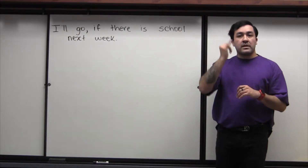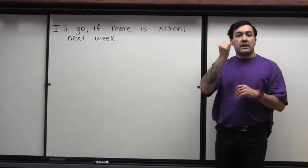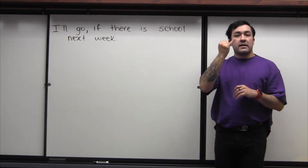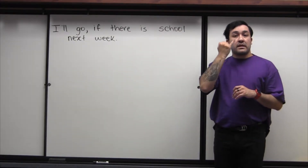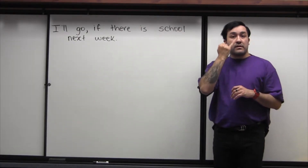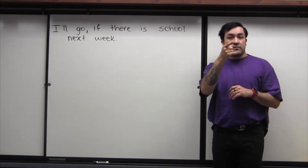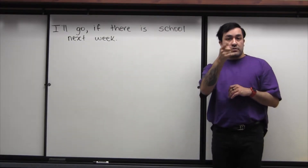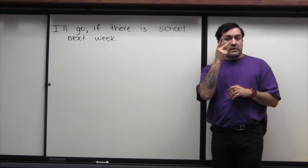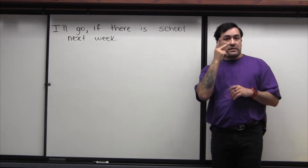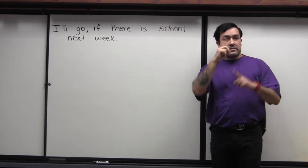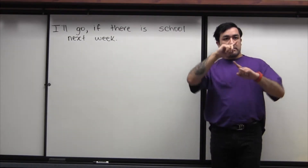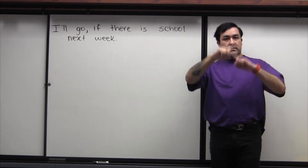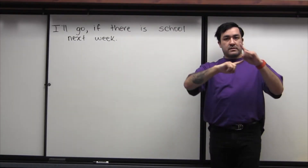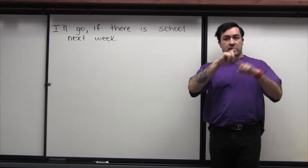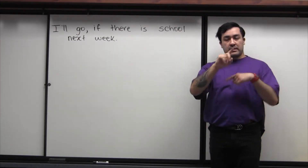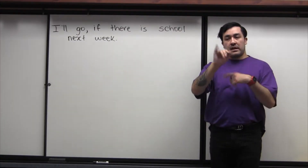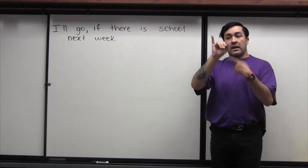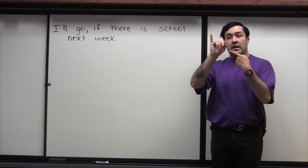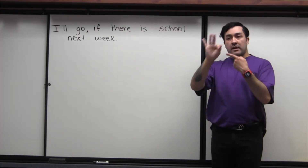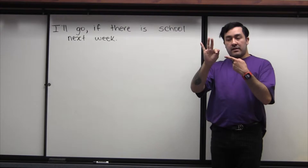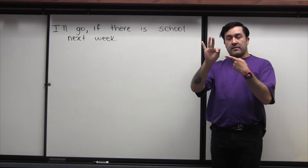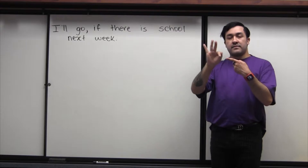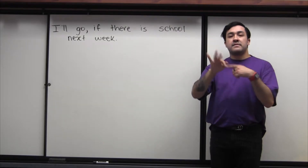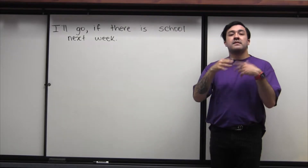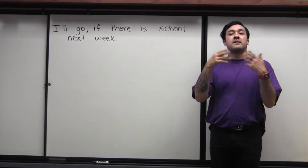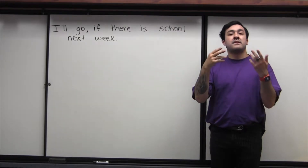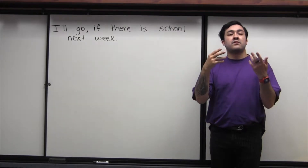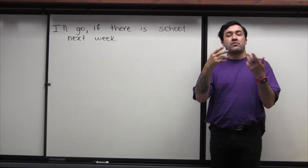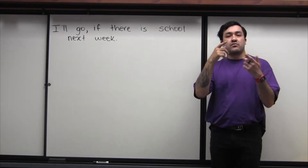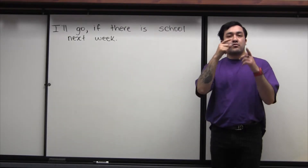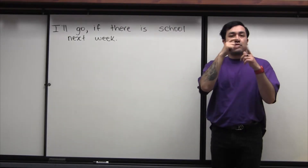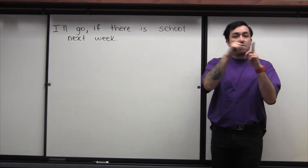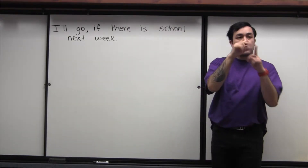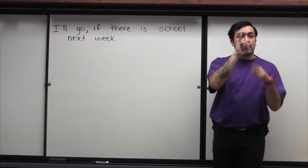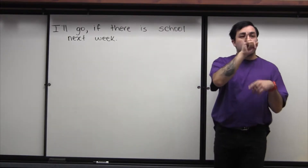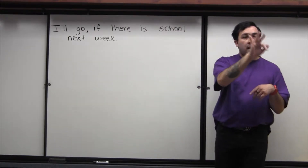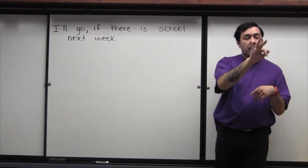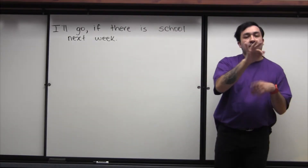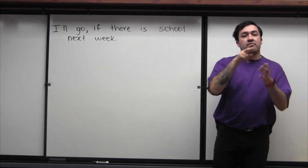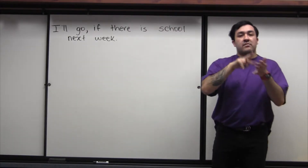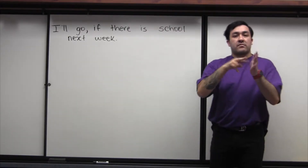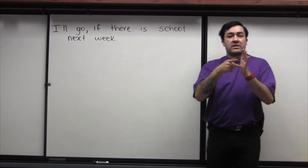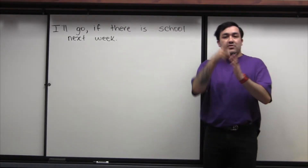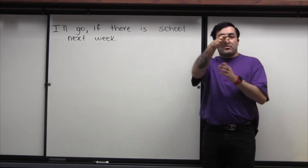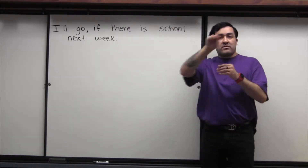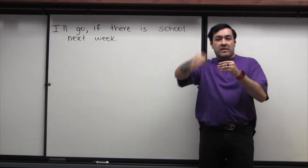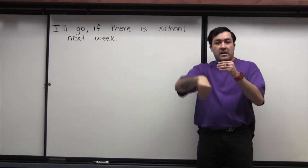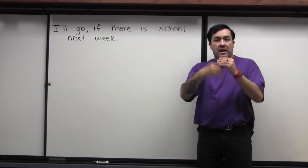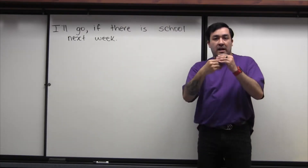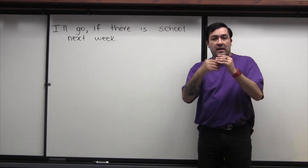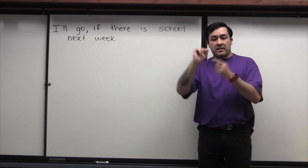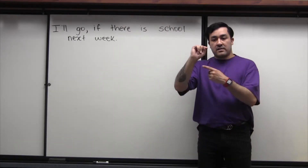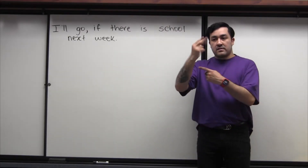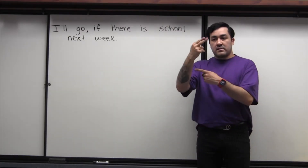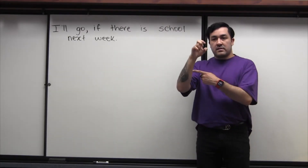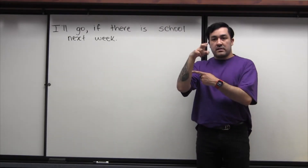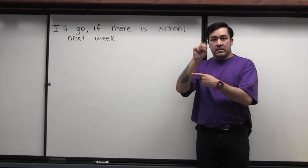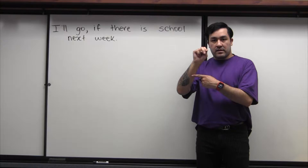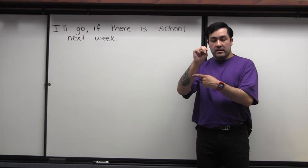thing to keep in mind is if you see the sign or the word if, that you need to